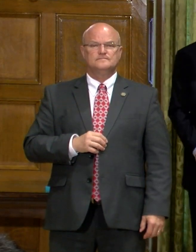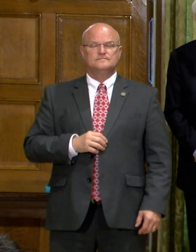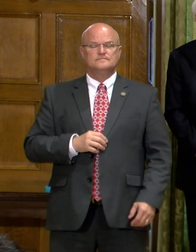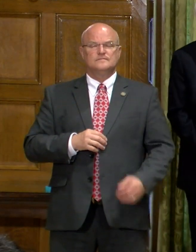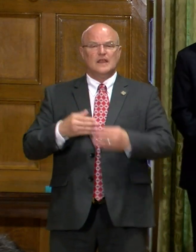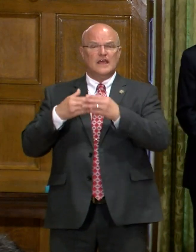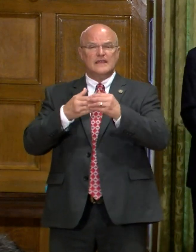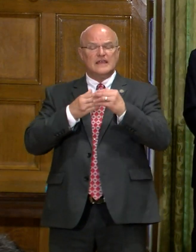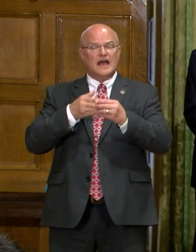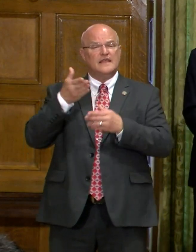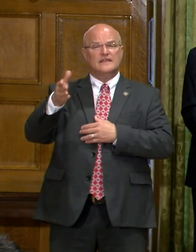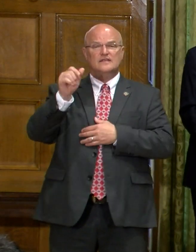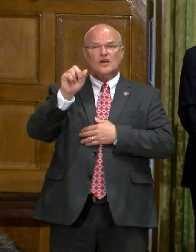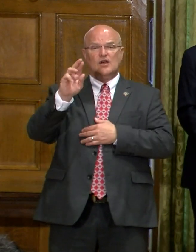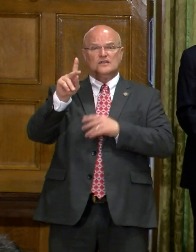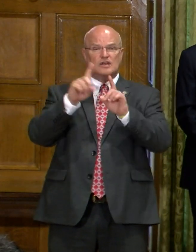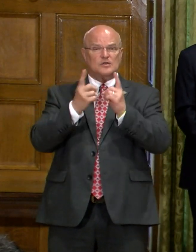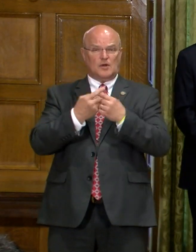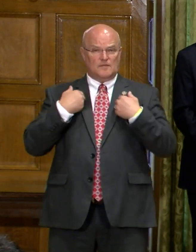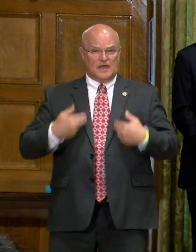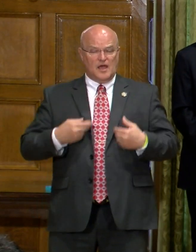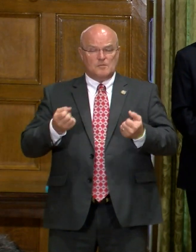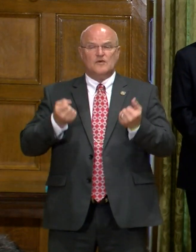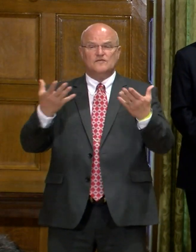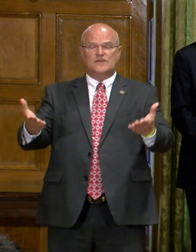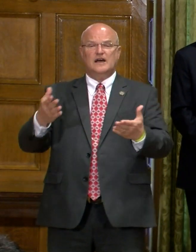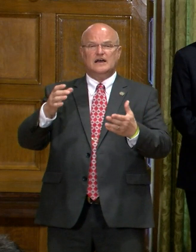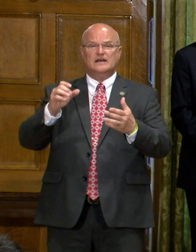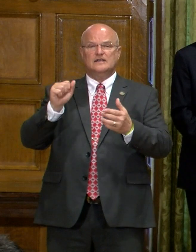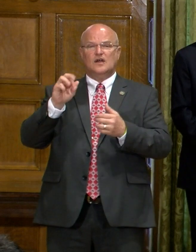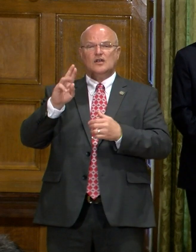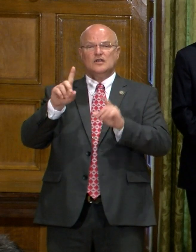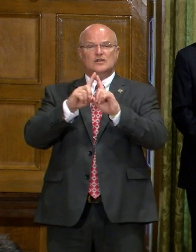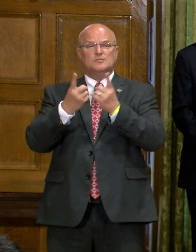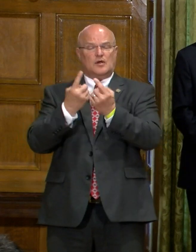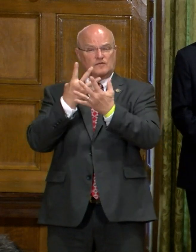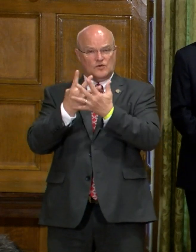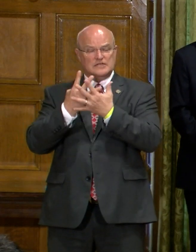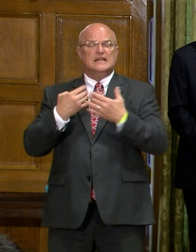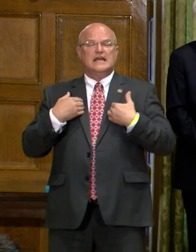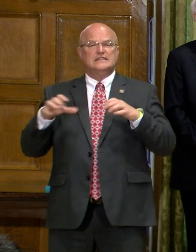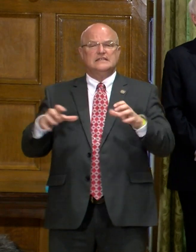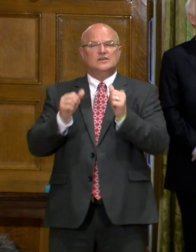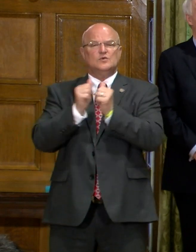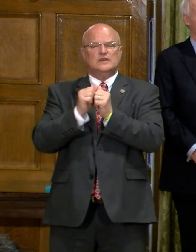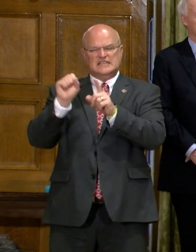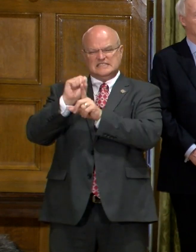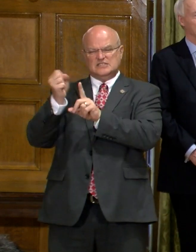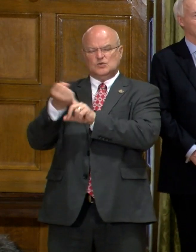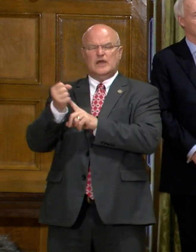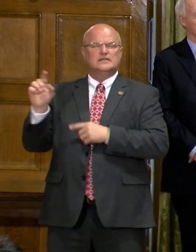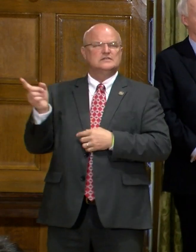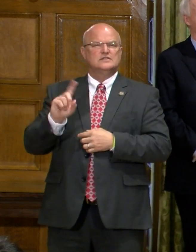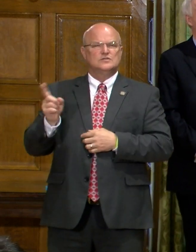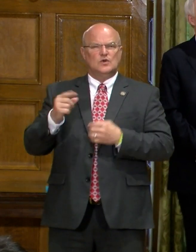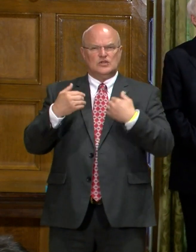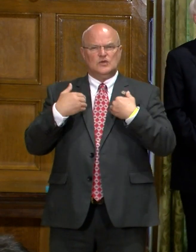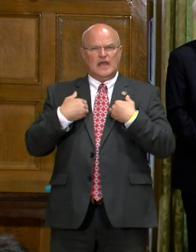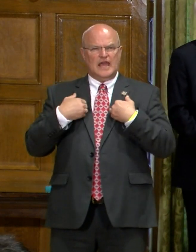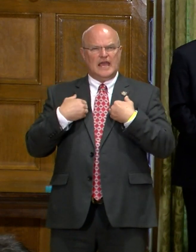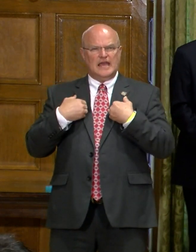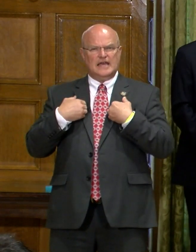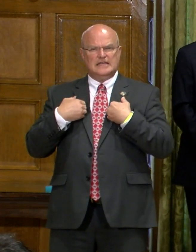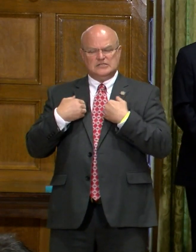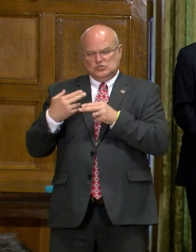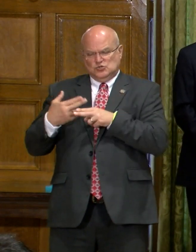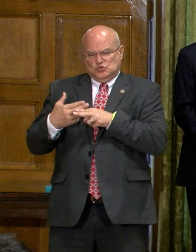The guidance that the Arkansas Department of Health provided to the Arkansas Department of Corrections had to do with situations where you had